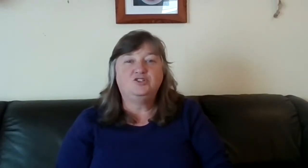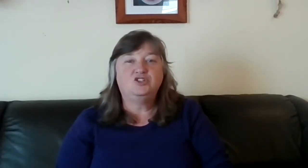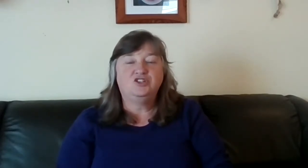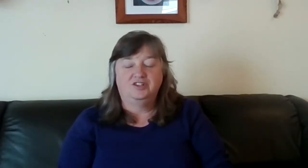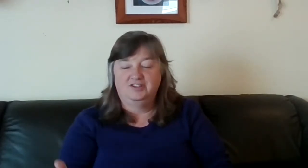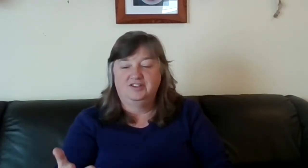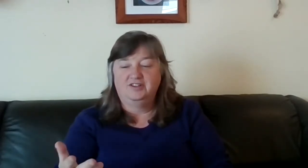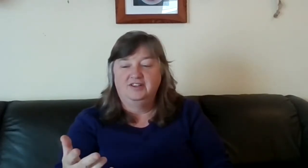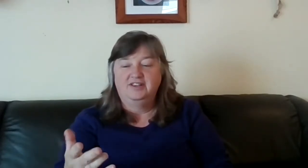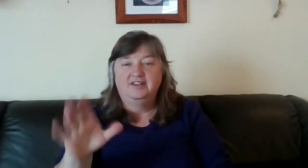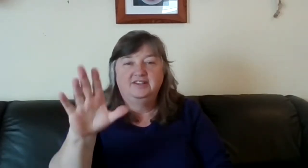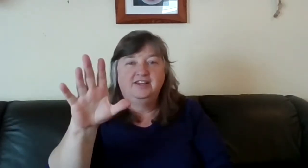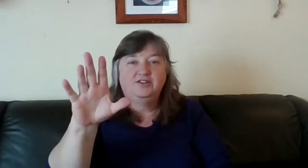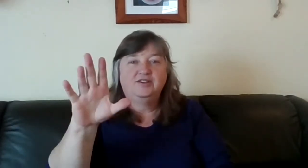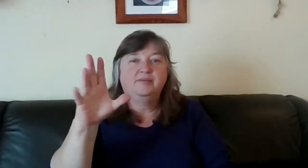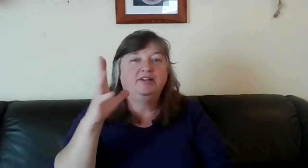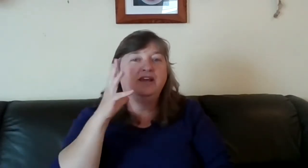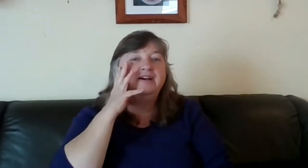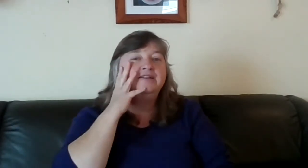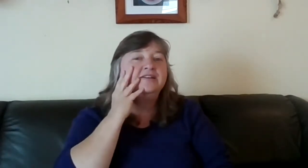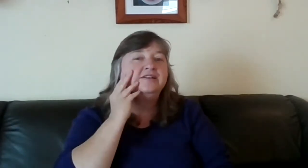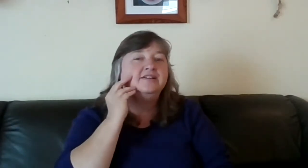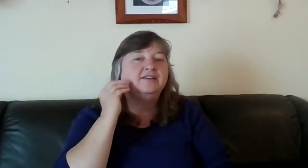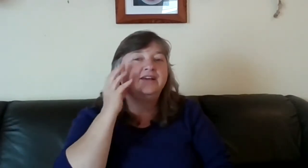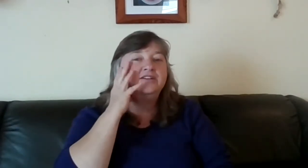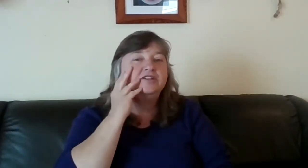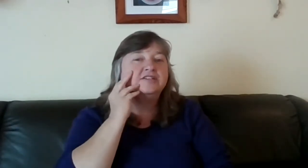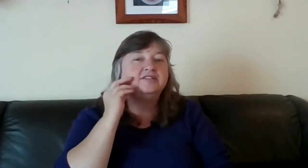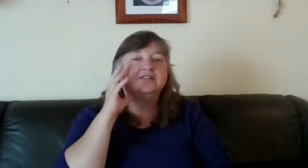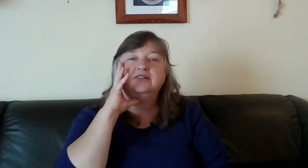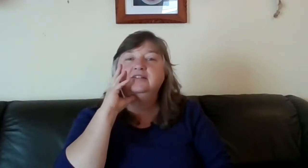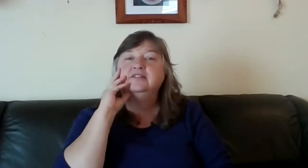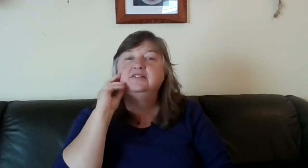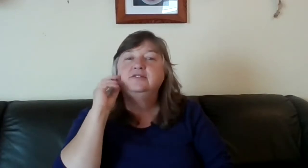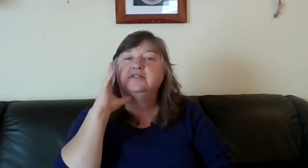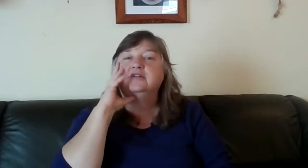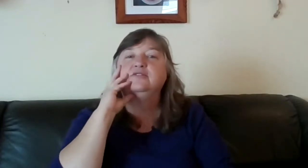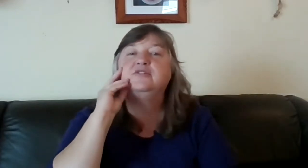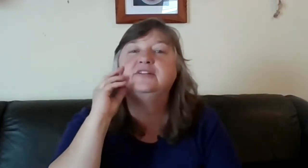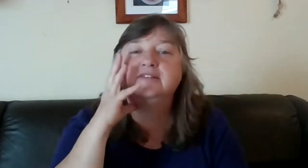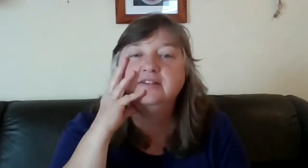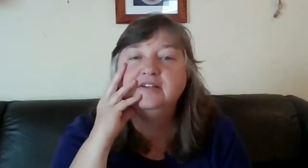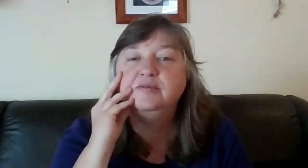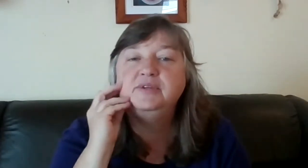Peach. Take your dominant hand and just do this on your face.